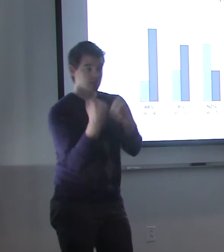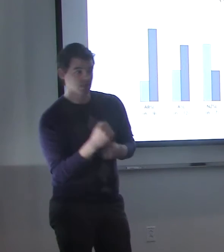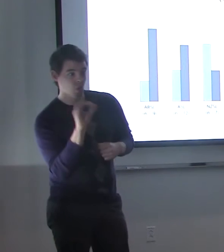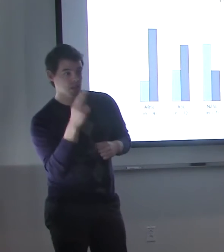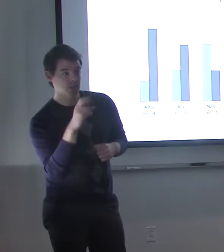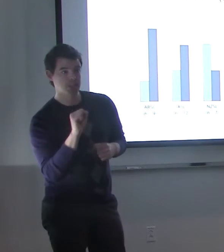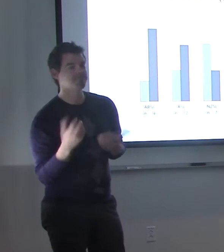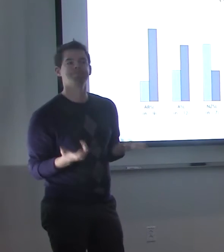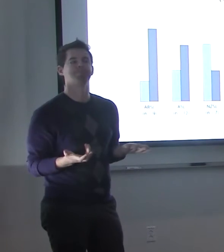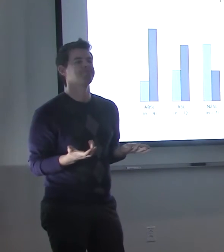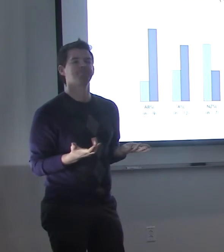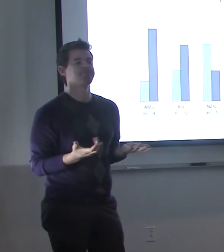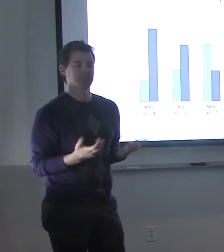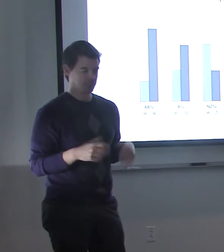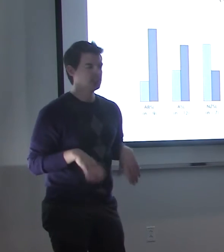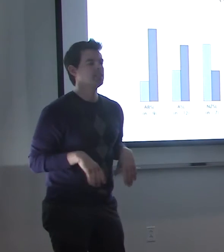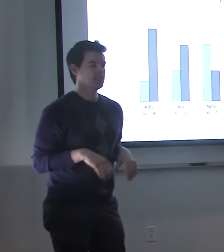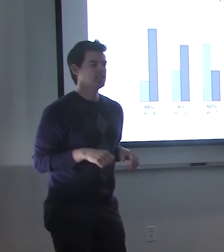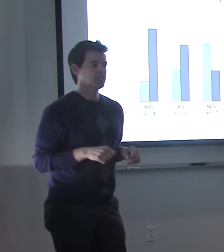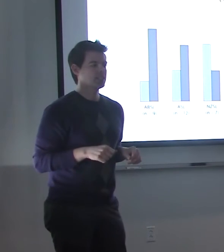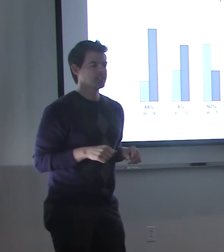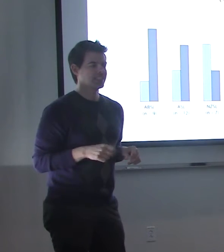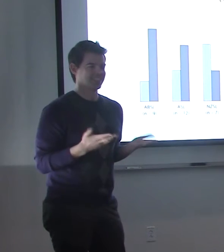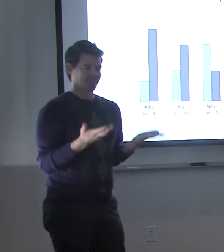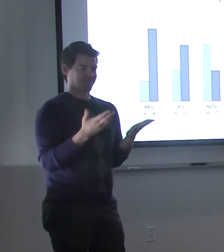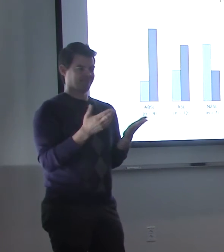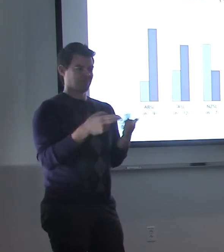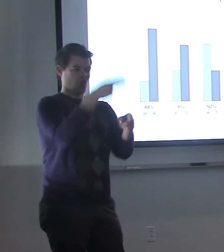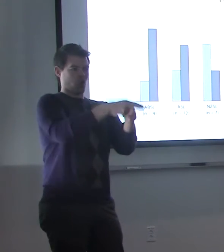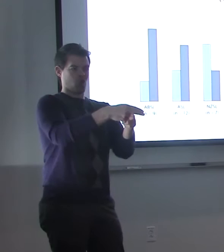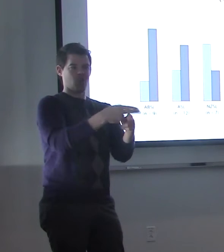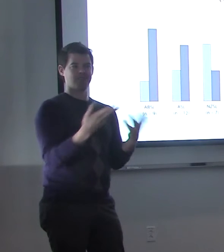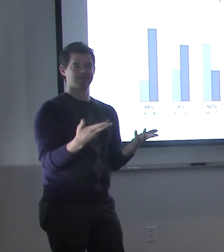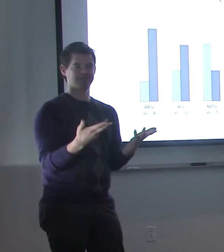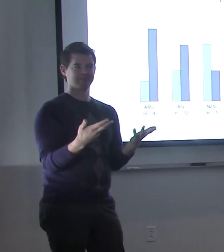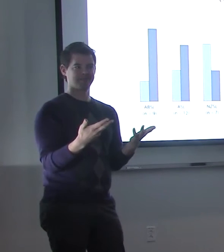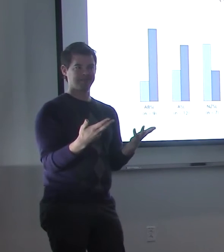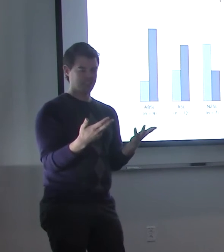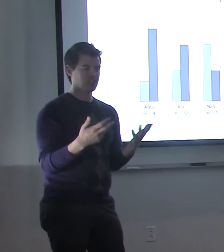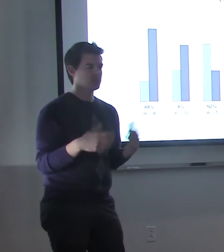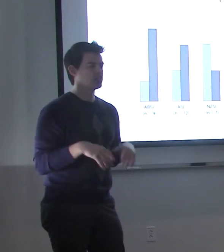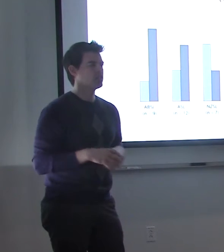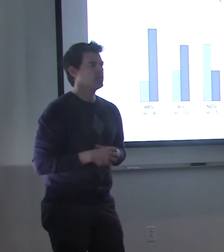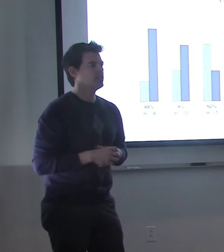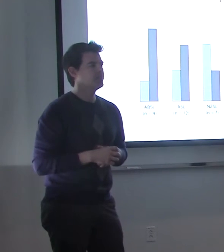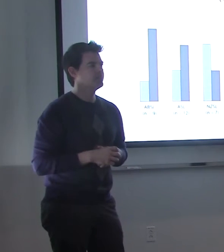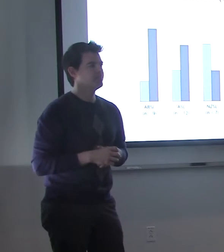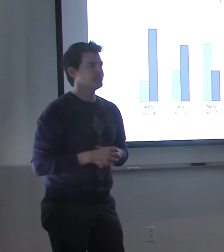handshake languages. And she wasn't sure what to do with them. And so from that